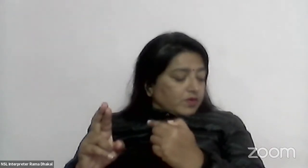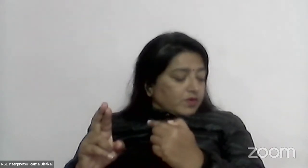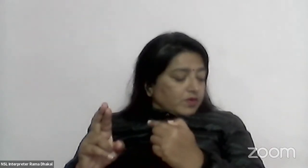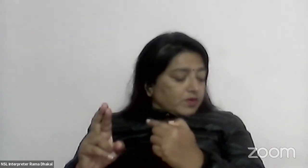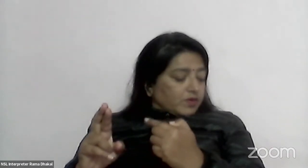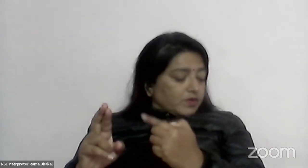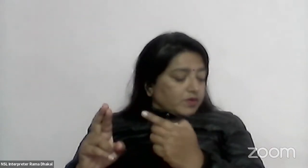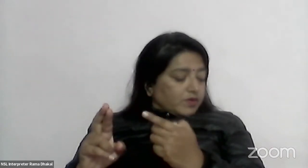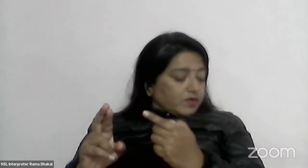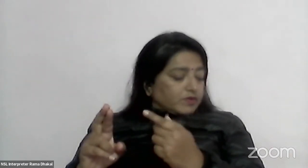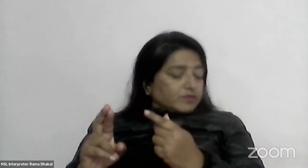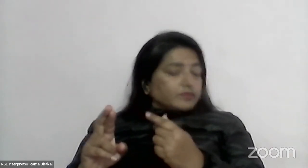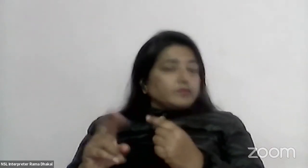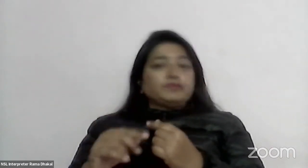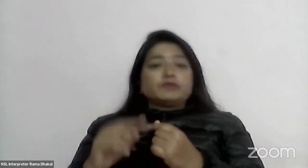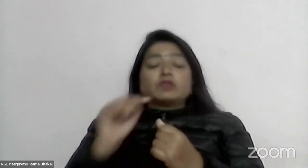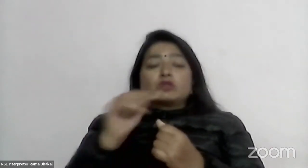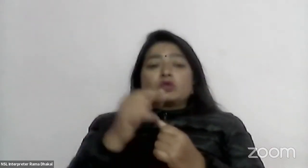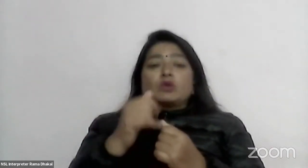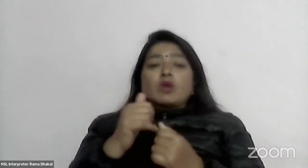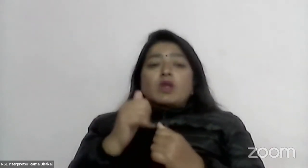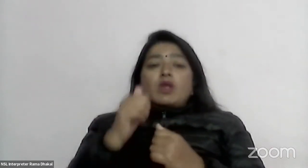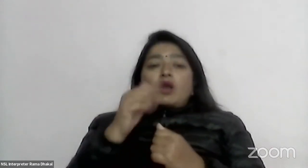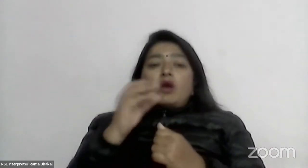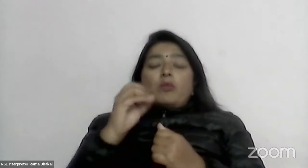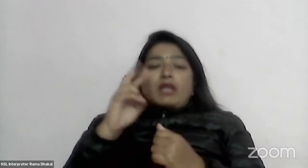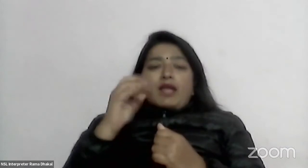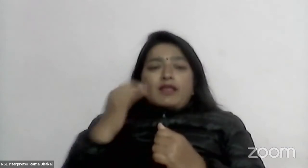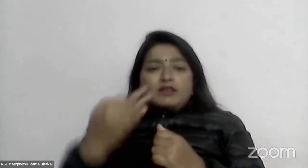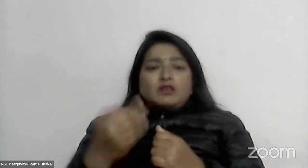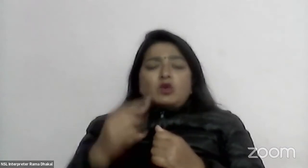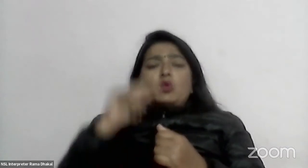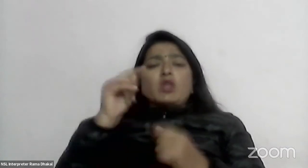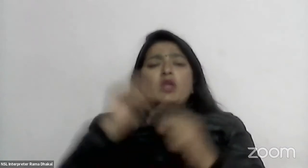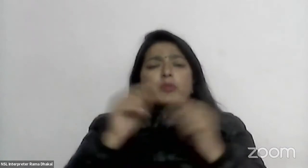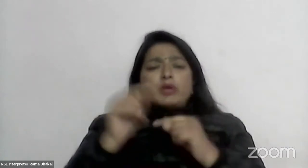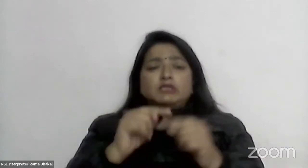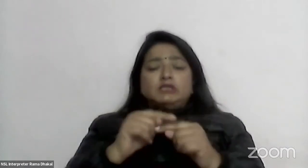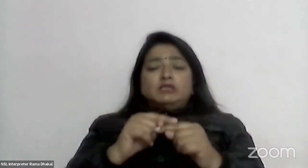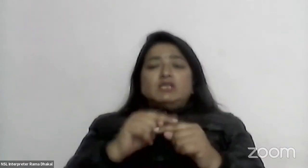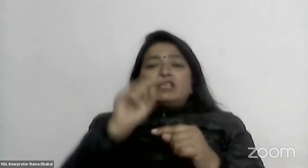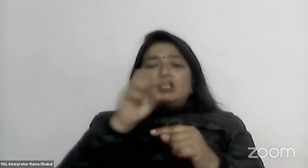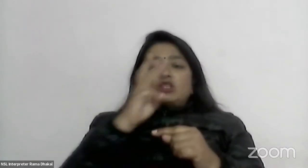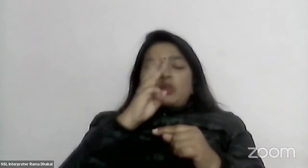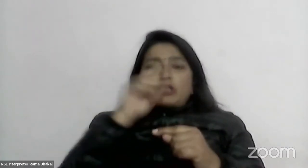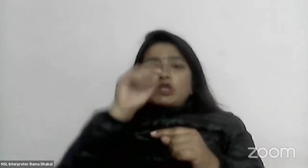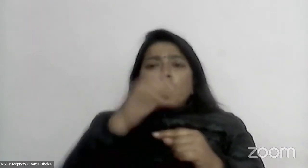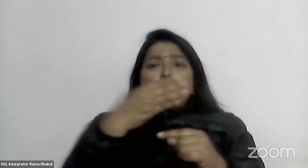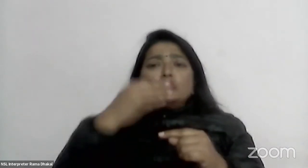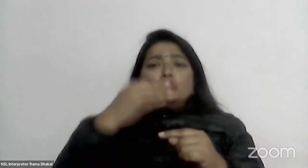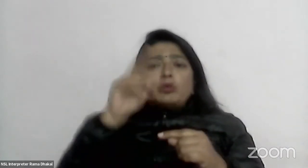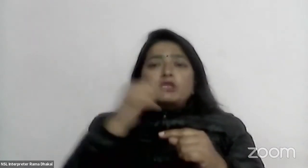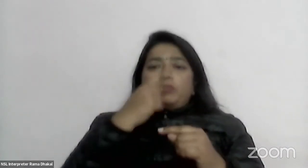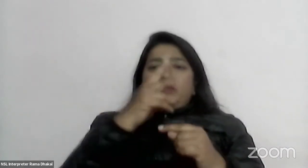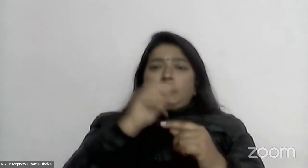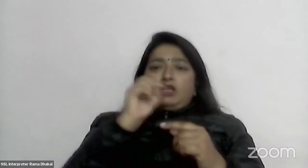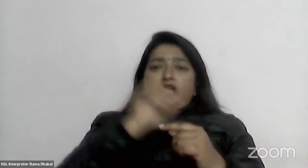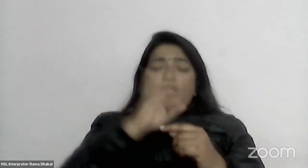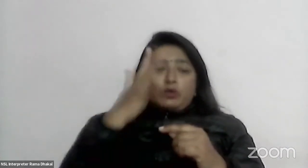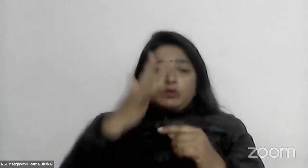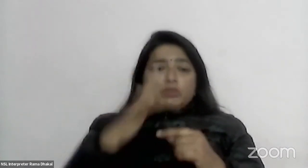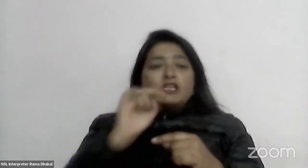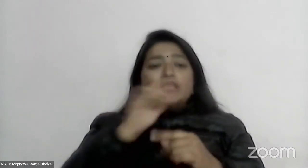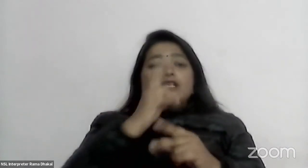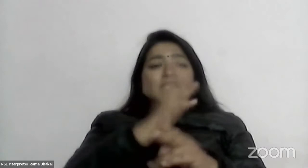the non-criminalization and non-conditionality are very key, particularly as many governments in the region are currently evaluating